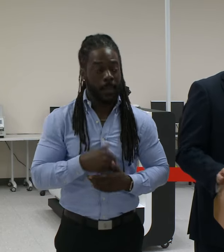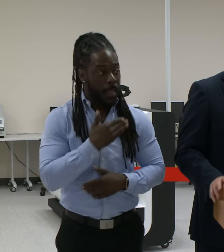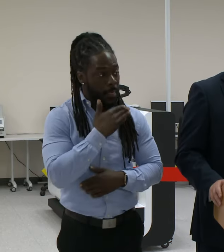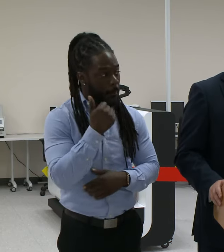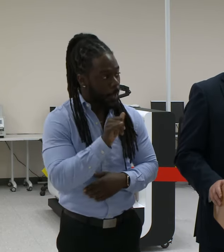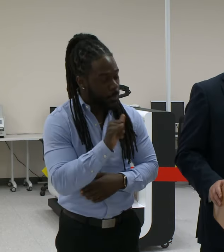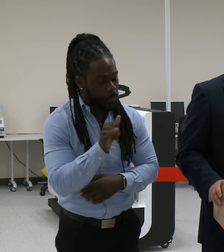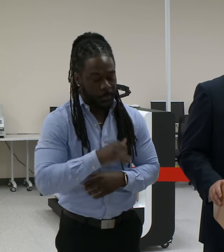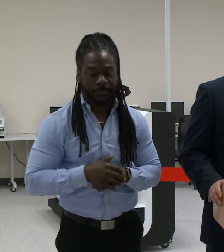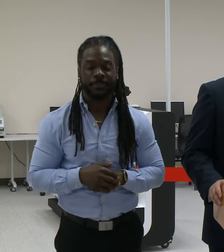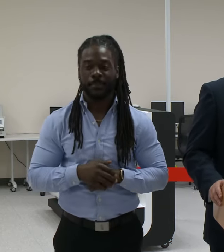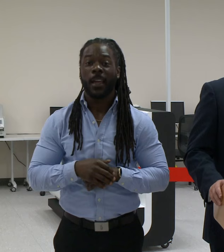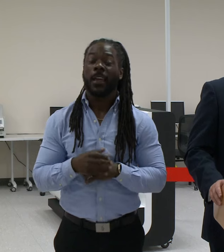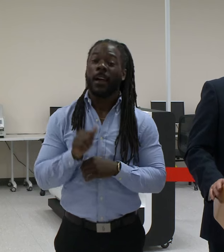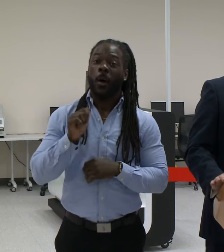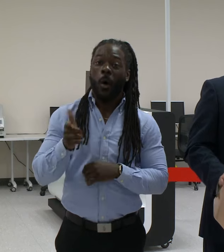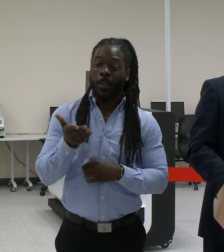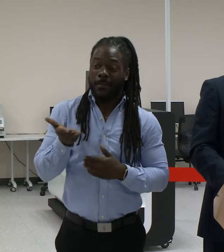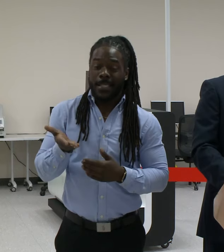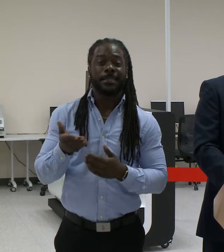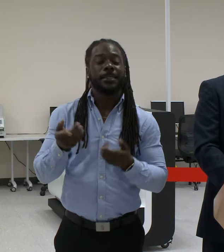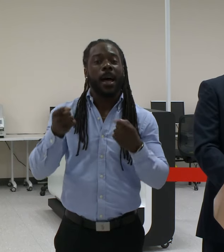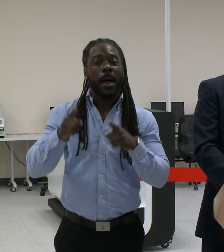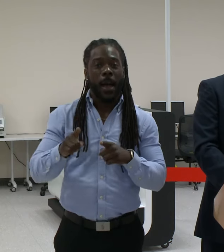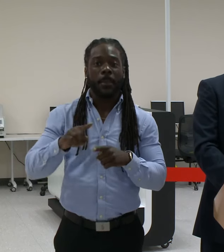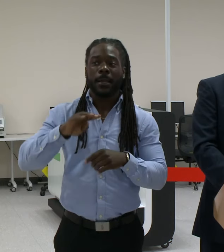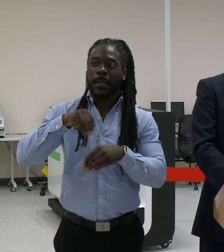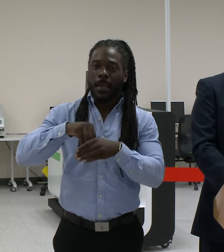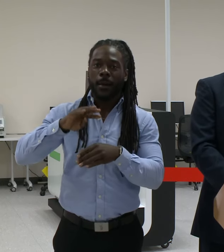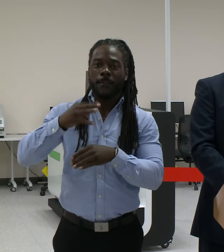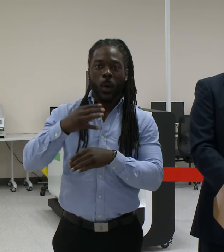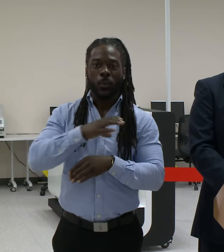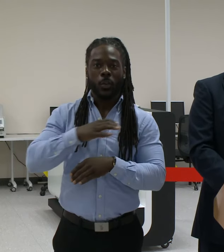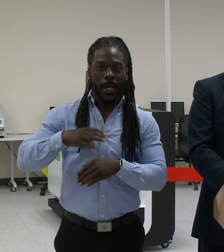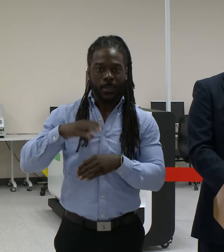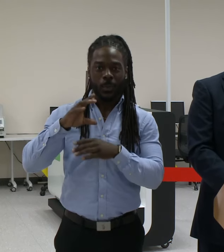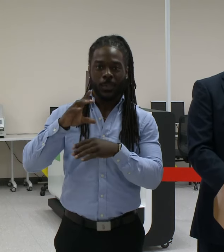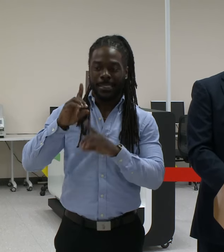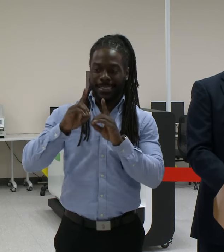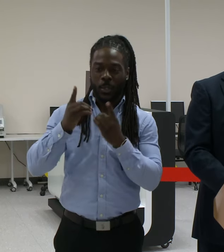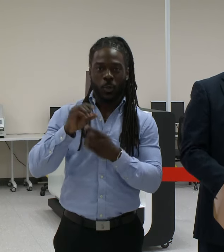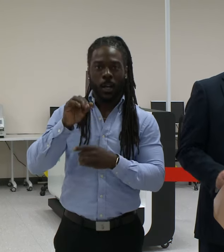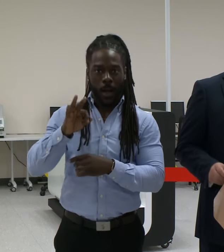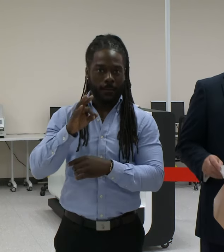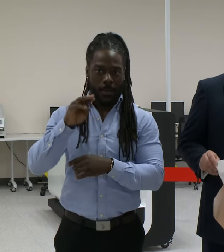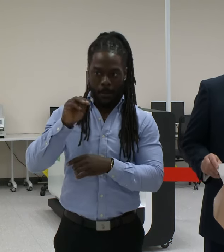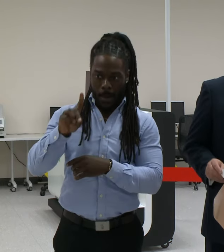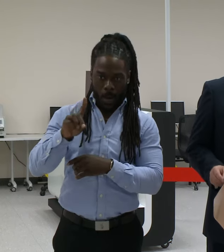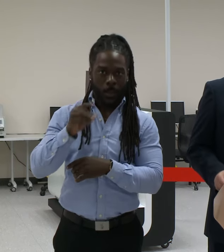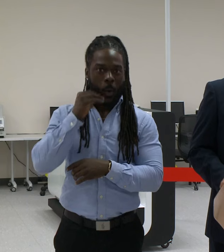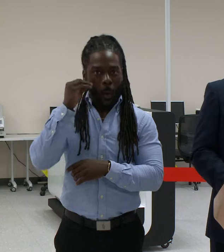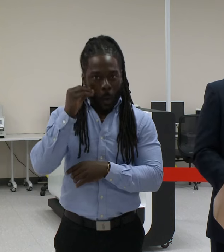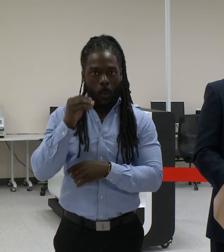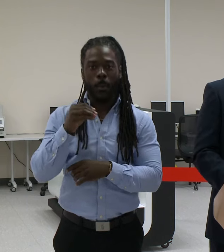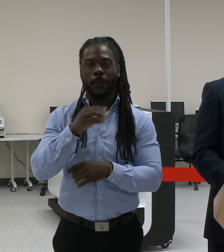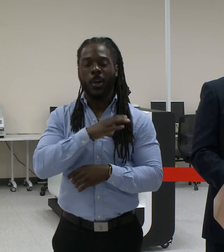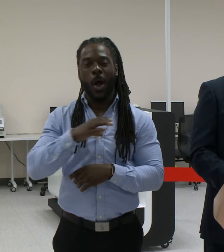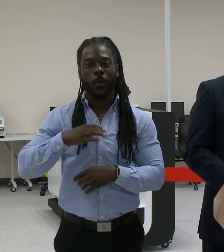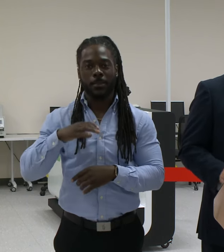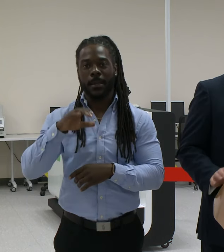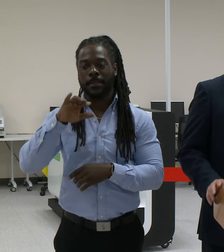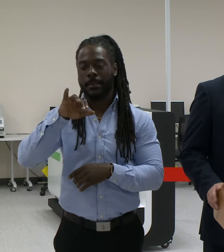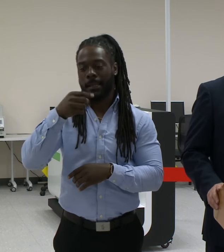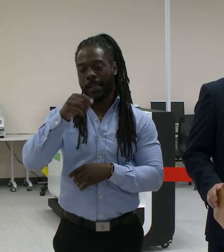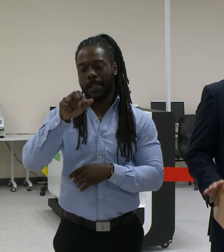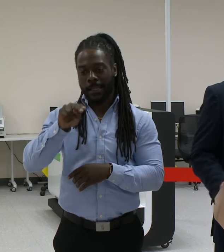And of course, this is all happening in the 4th Congressional District of Maryland, home to Congressman Glenn Ivey. We're proud to have him representing